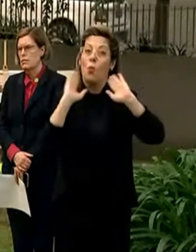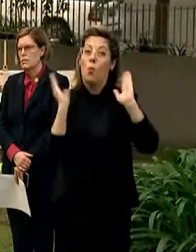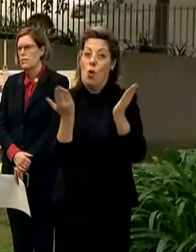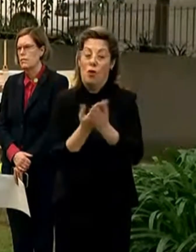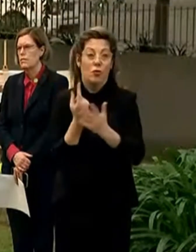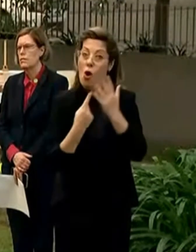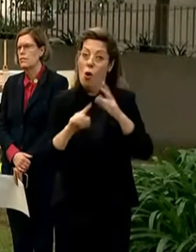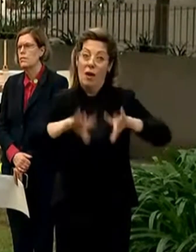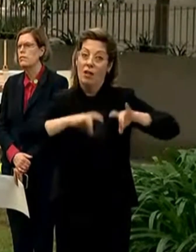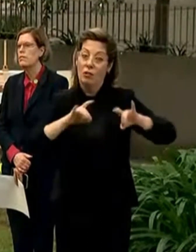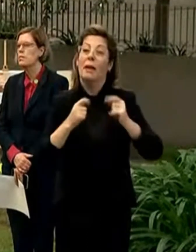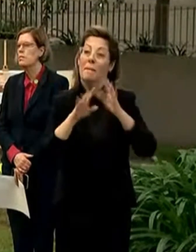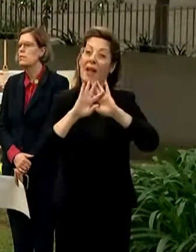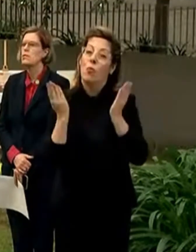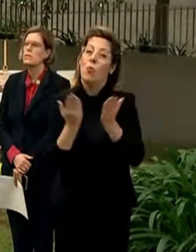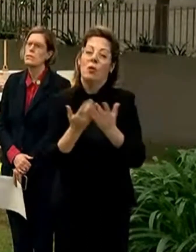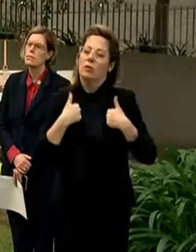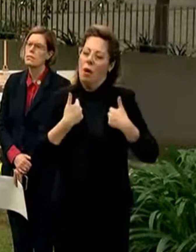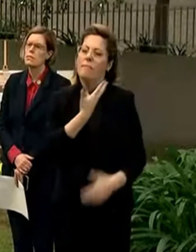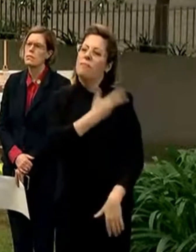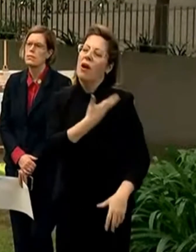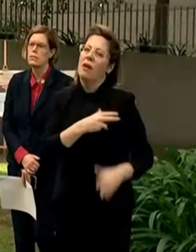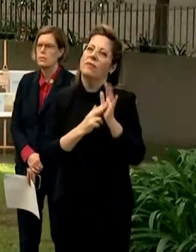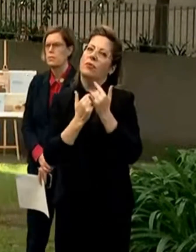able to implement that advice.